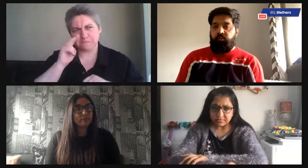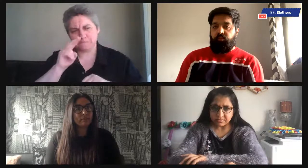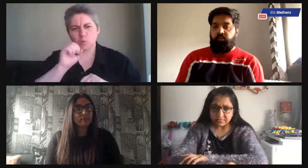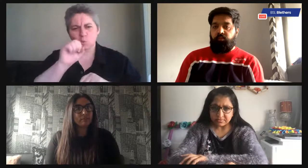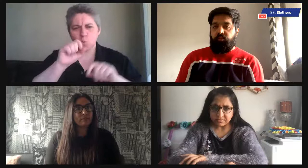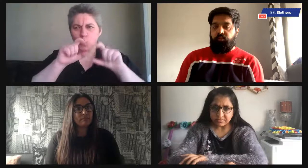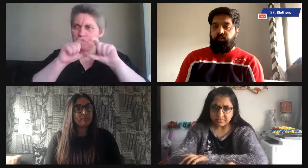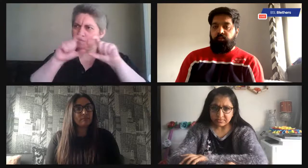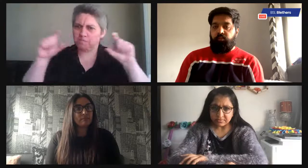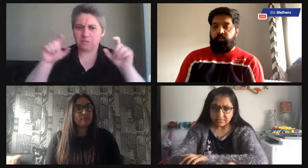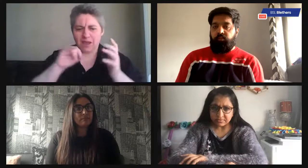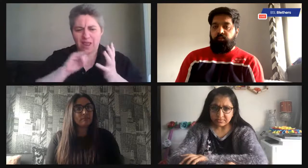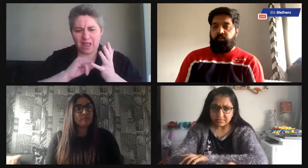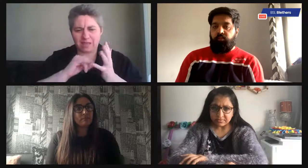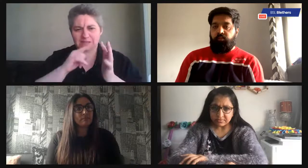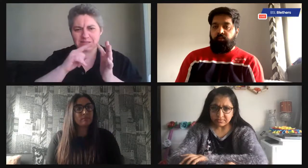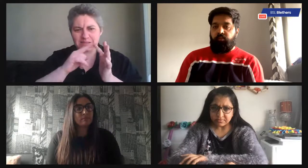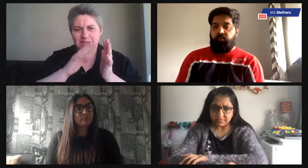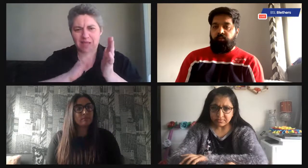Um,